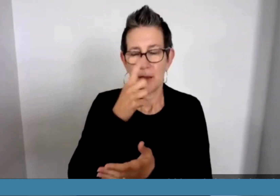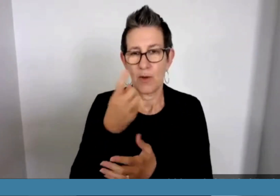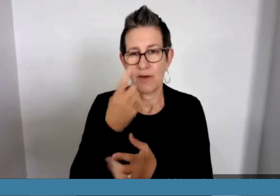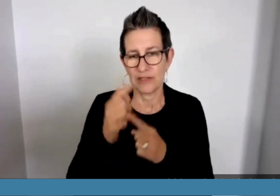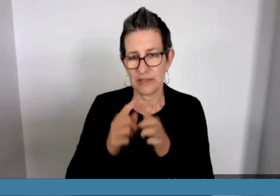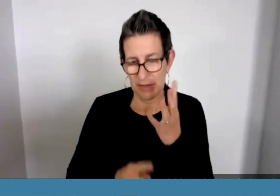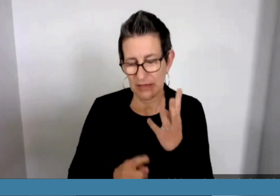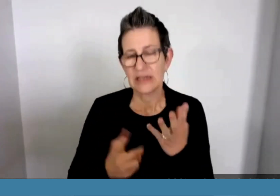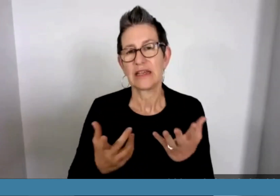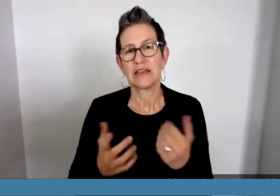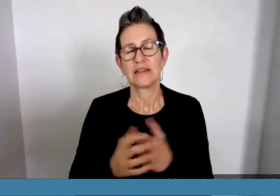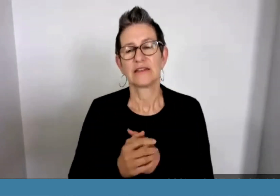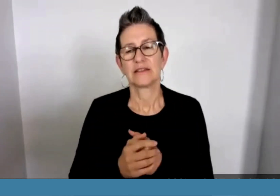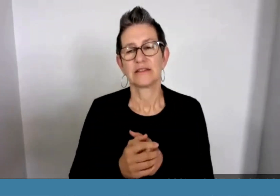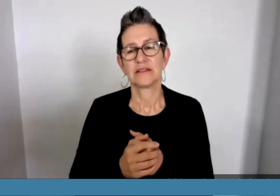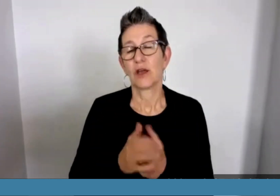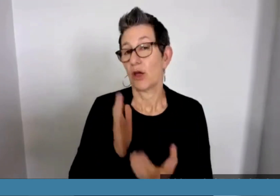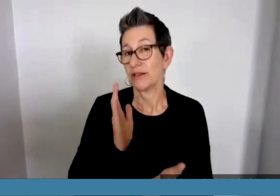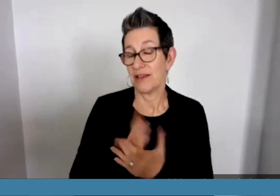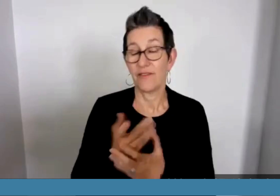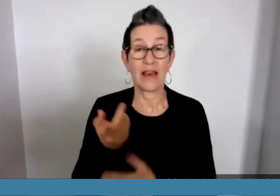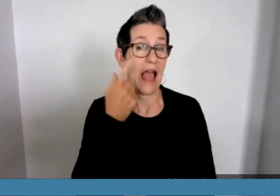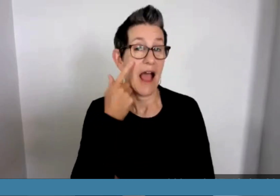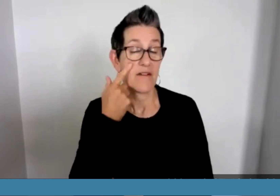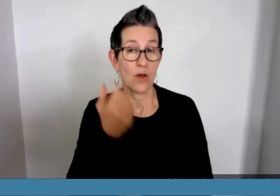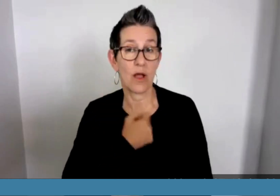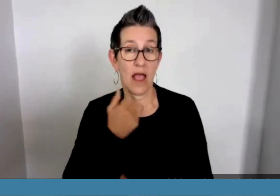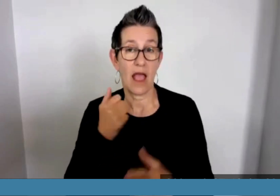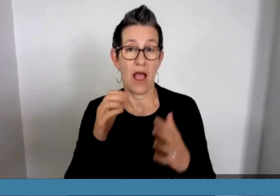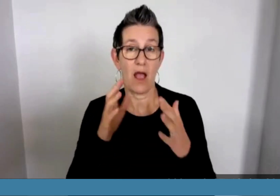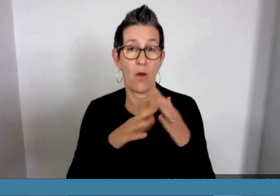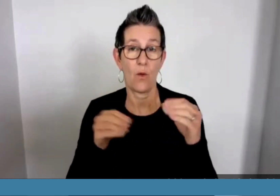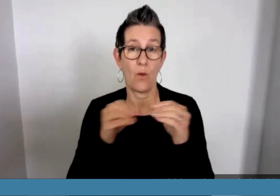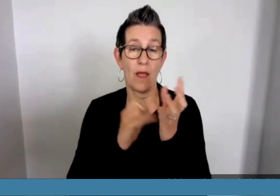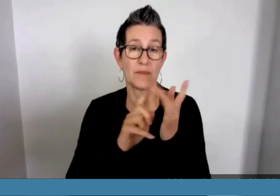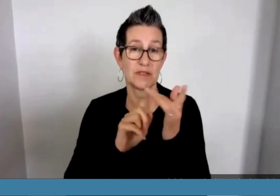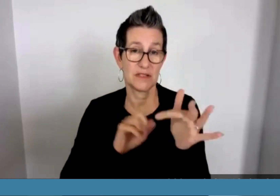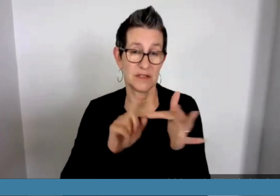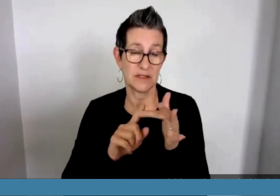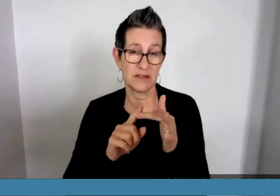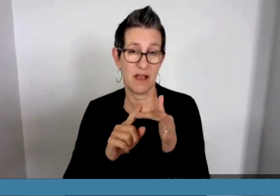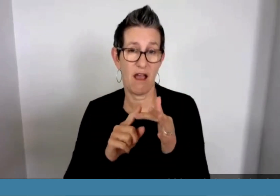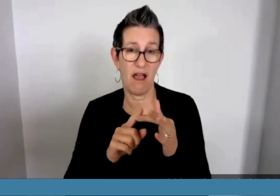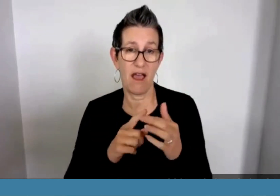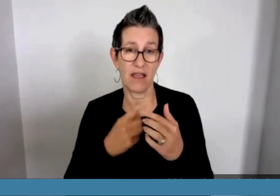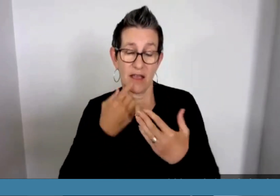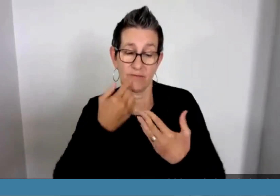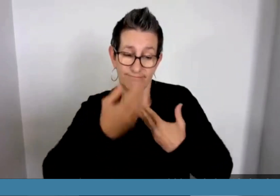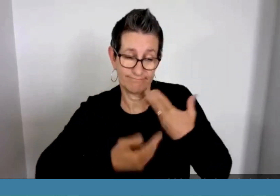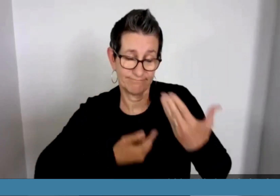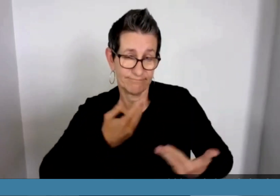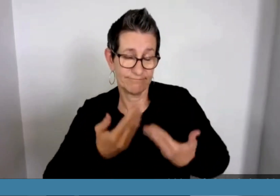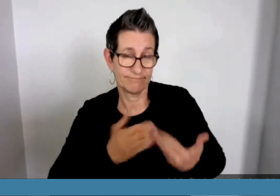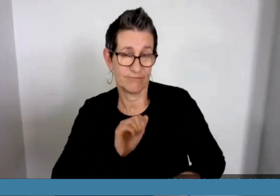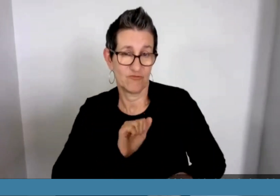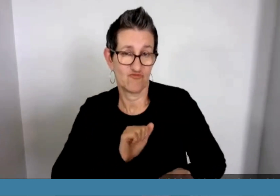So yeah, definitely have a look at those resources that give some guidance around that. But in terms of